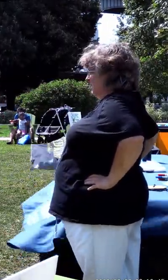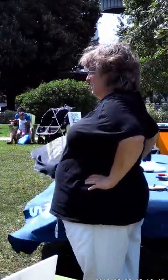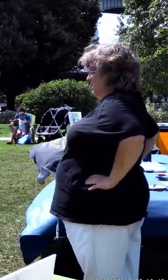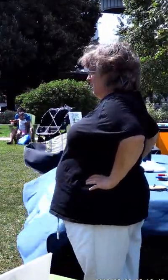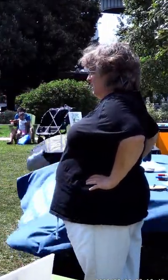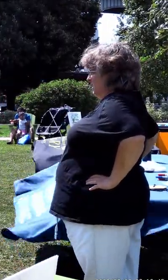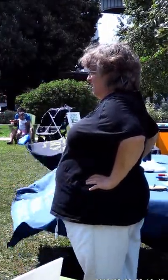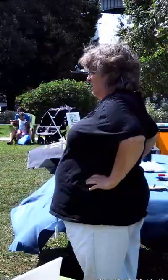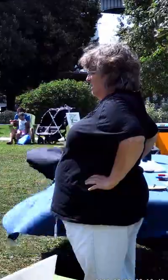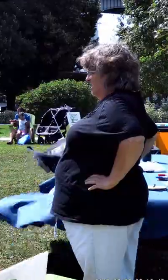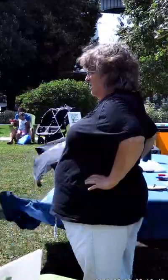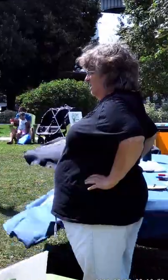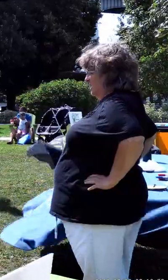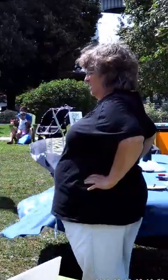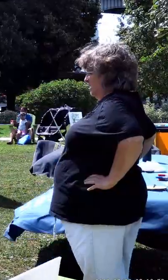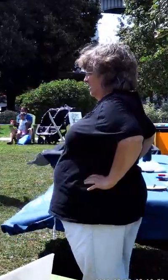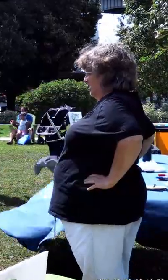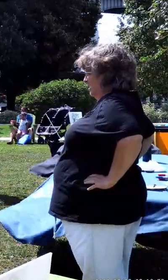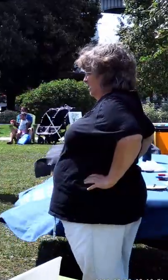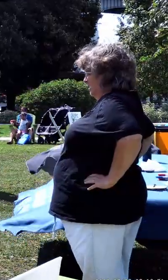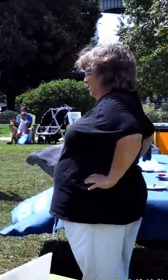We can march through each other.